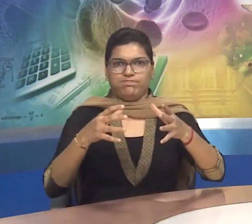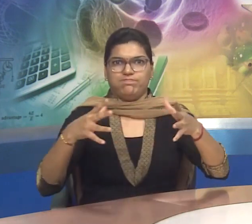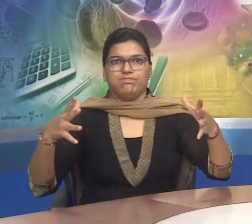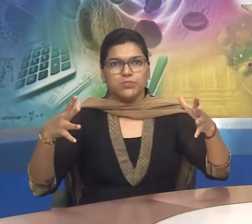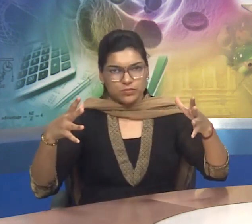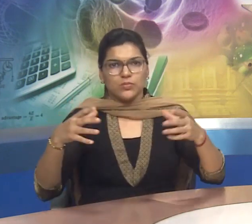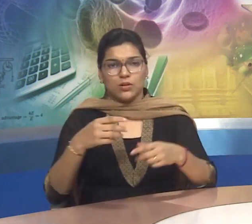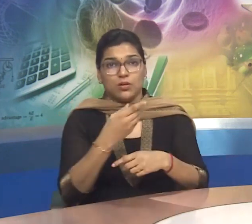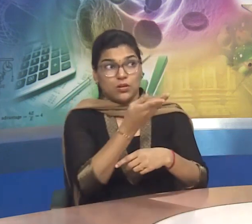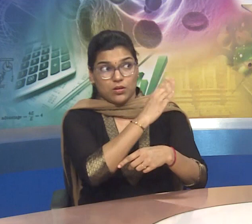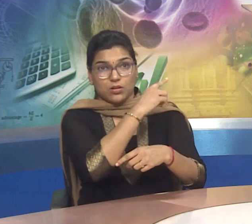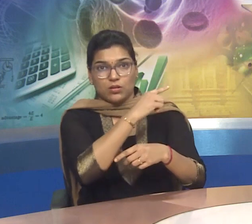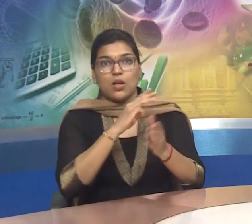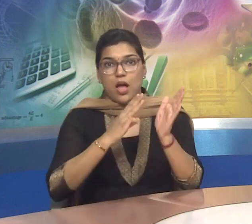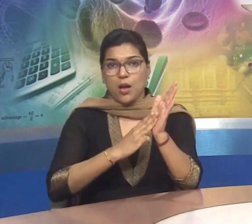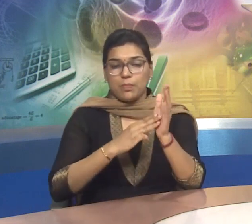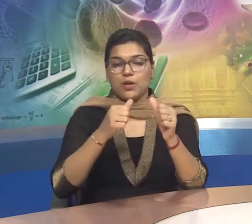This word is majority,